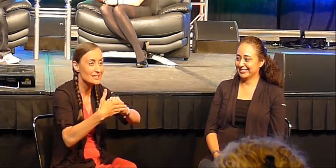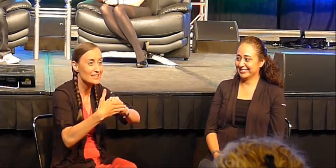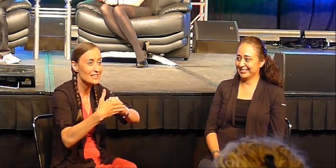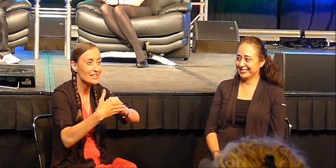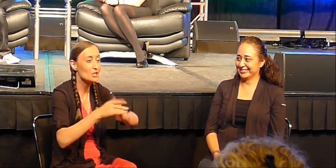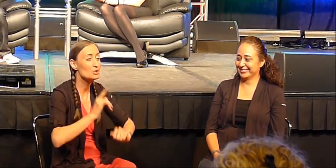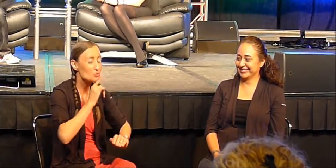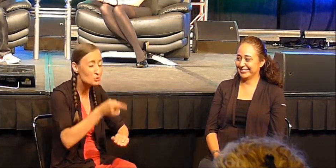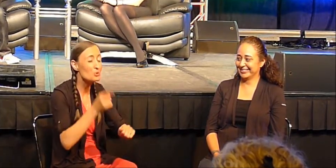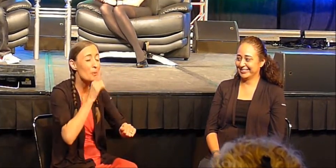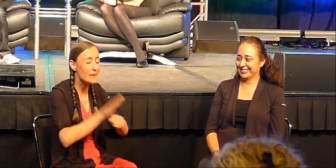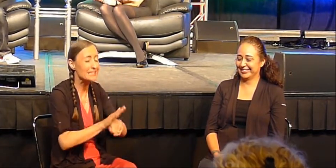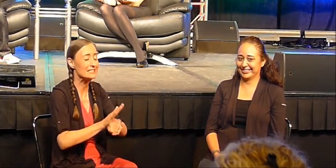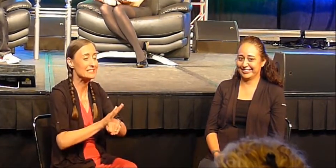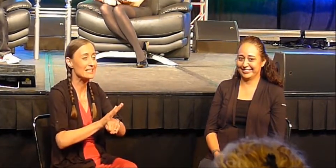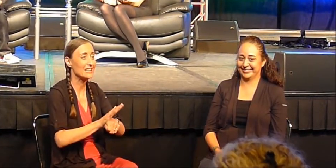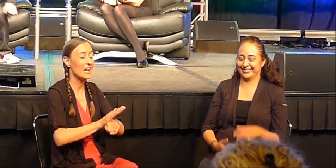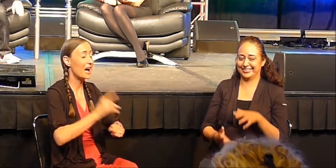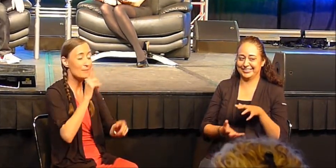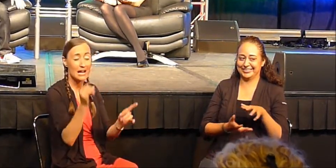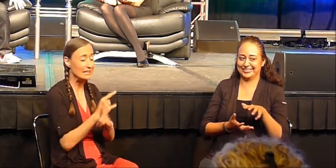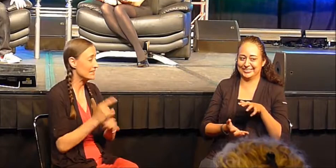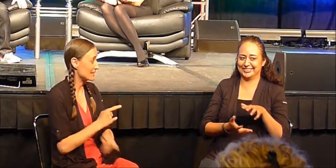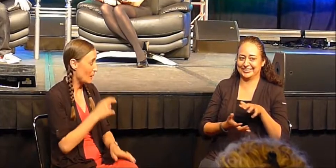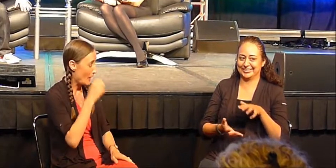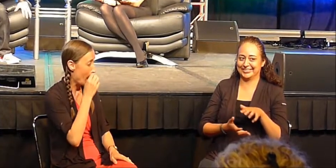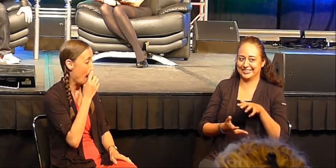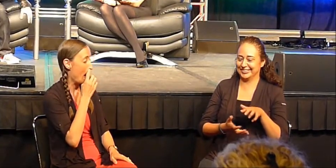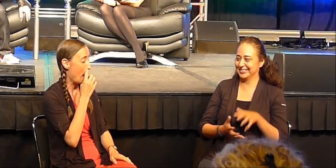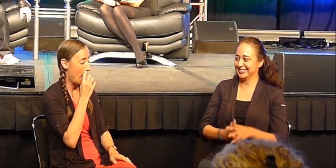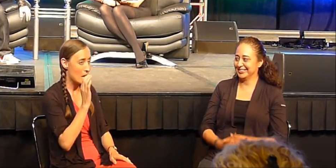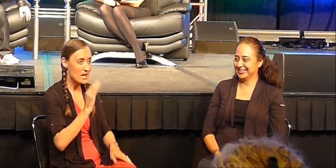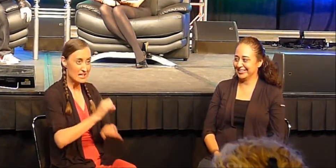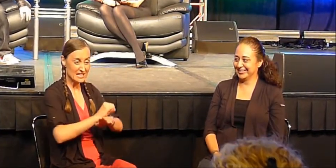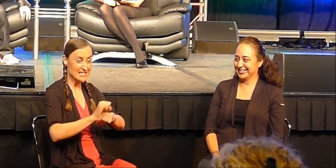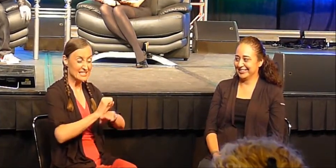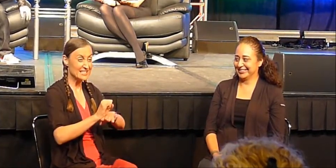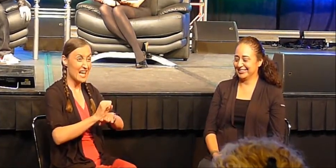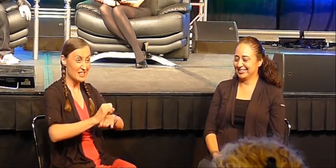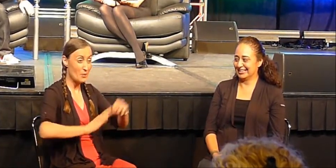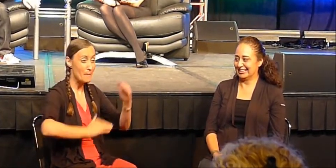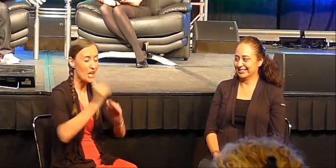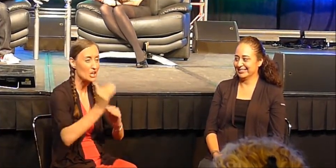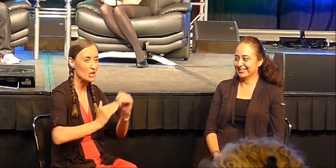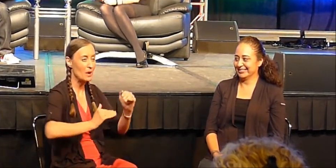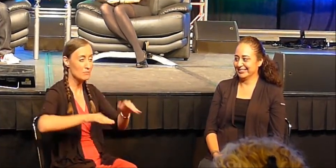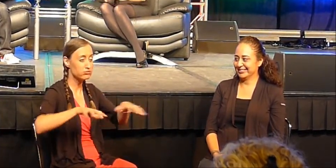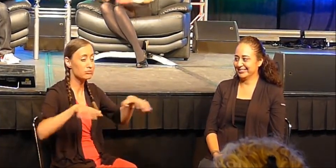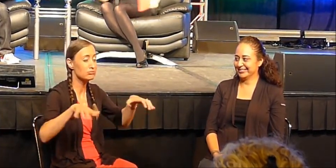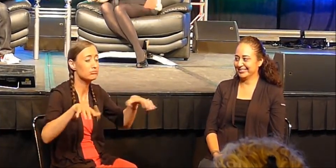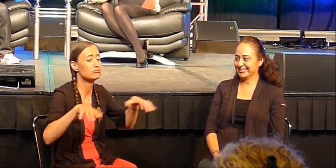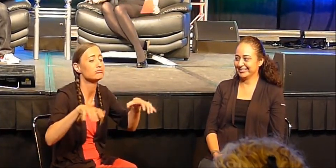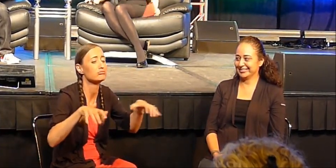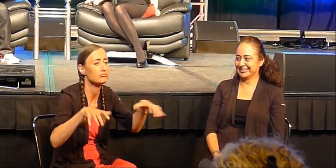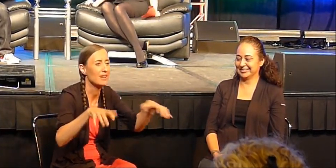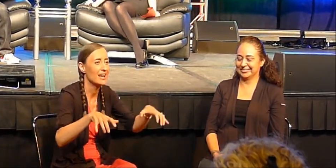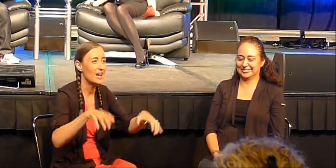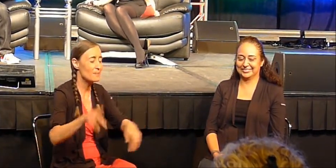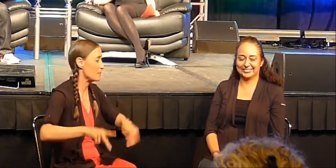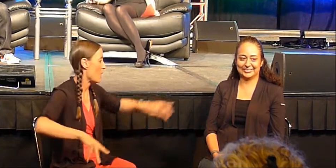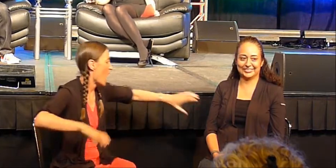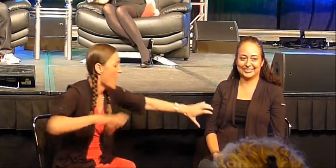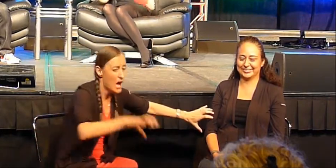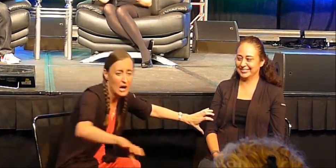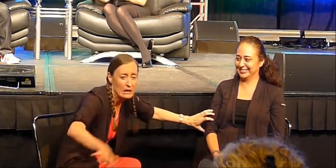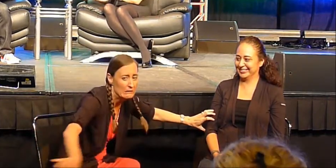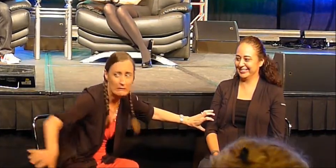people. I'm not kidding. This set that we built was shaking. People were grabbing it, shaking